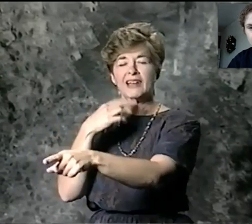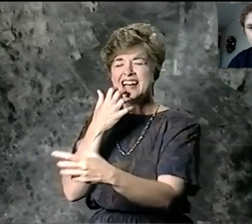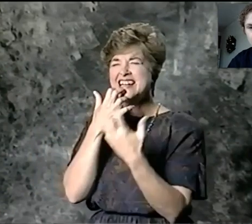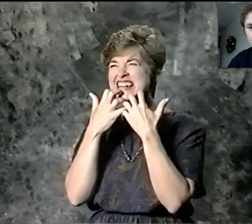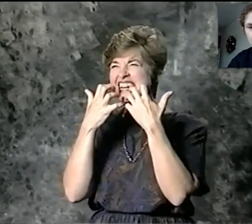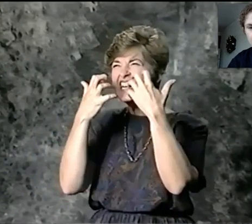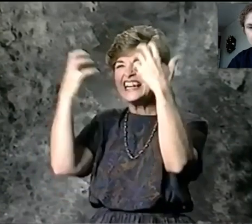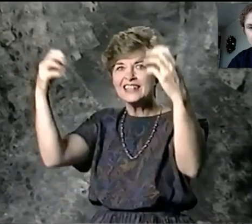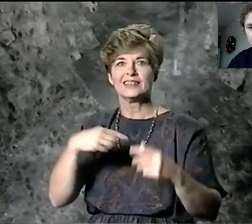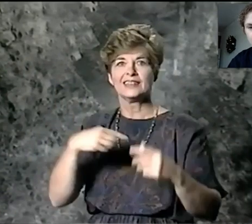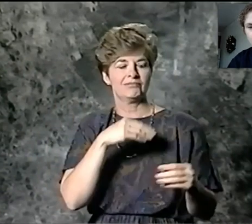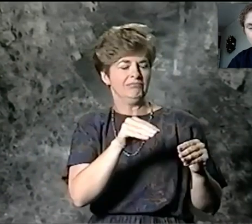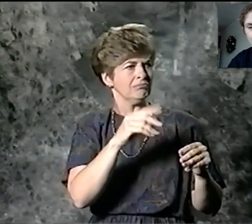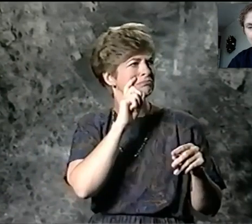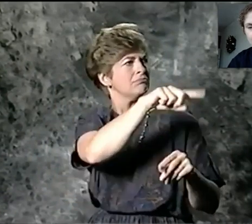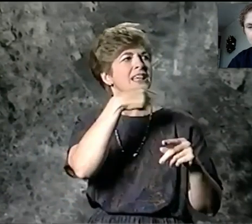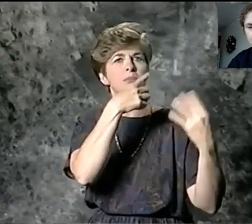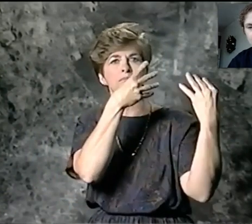The youngest screams.